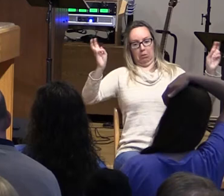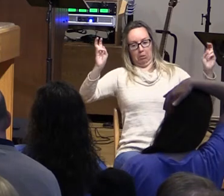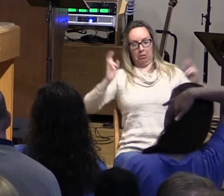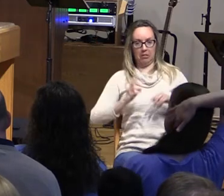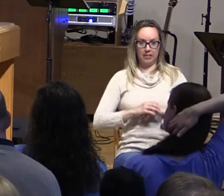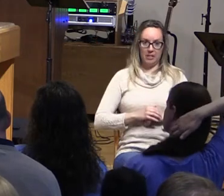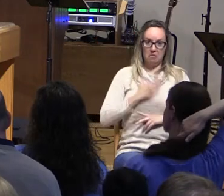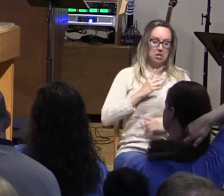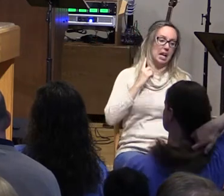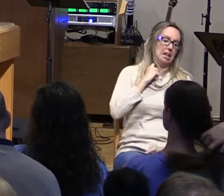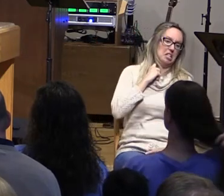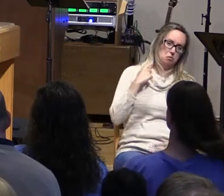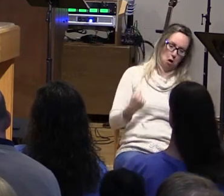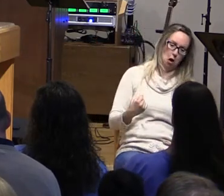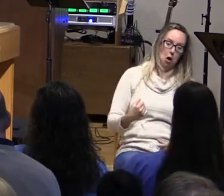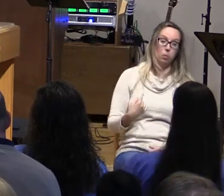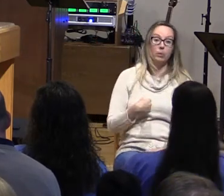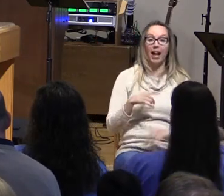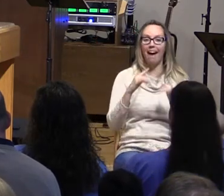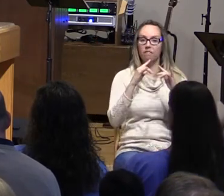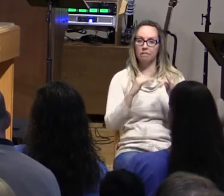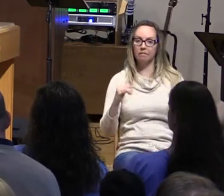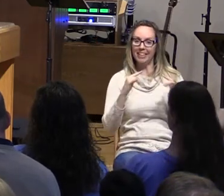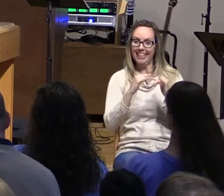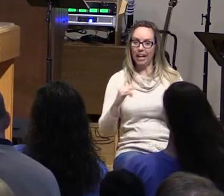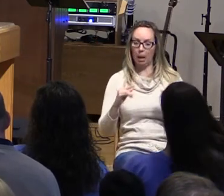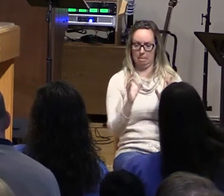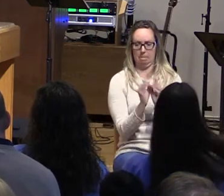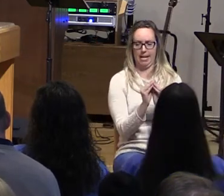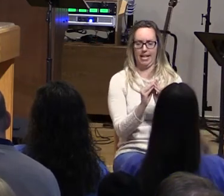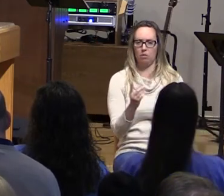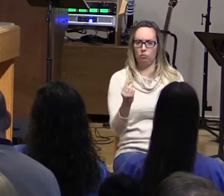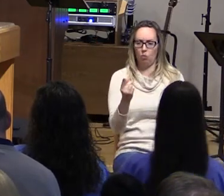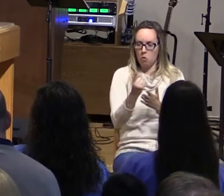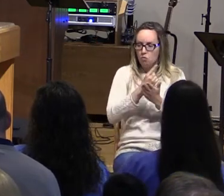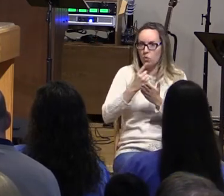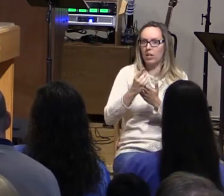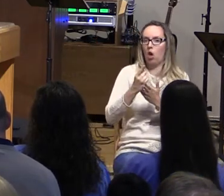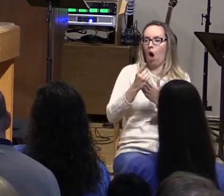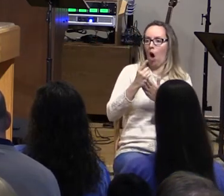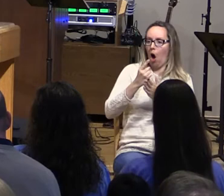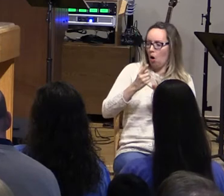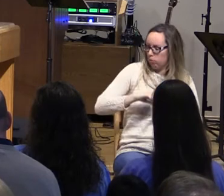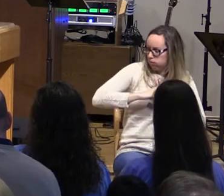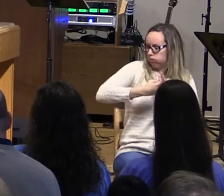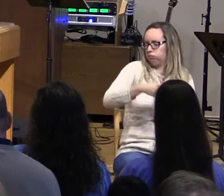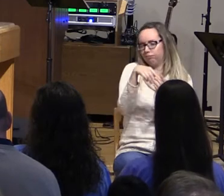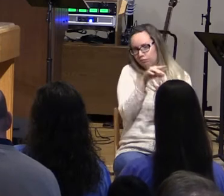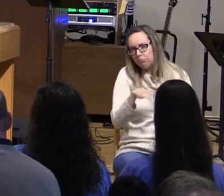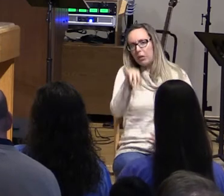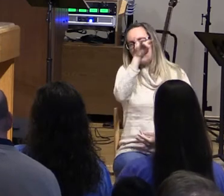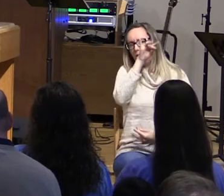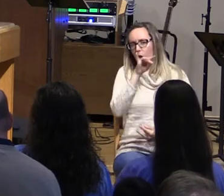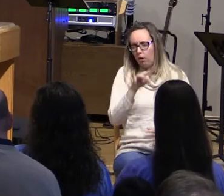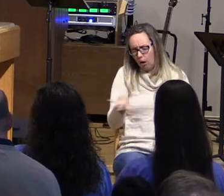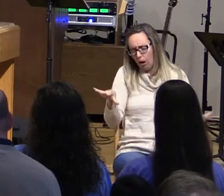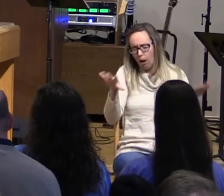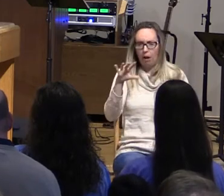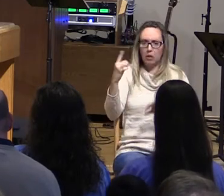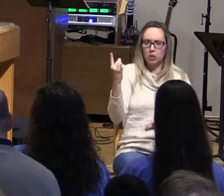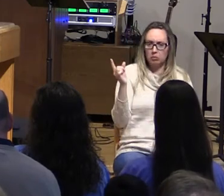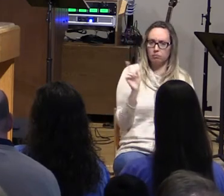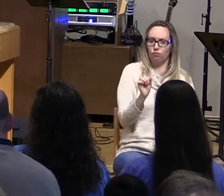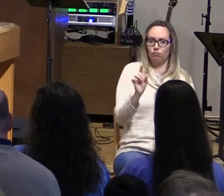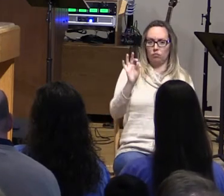good accents going on. And we would have camp meeting, and it's this week-long revival. And you get the preachers up there, and they're preaching their heart